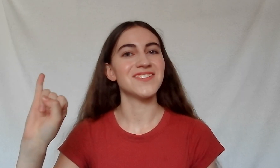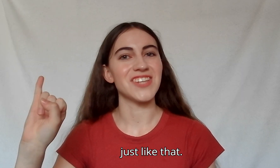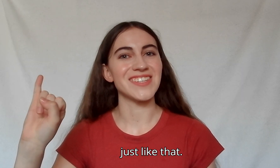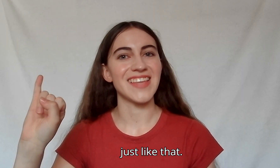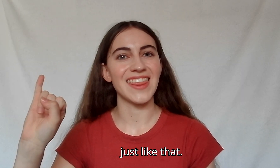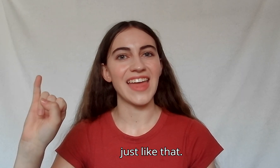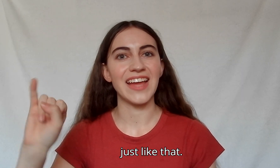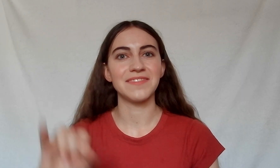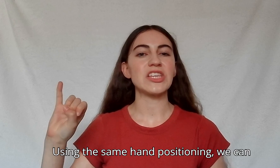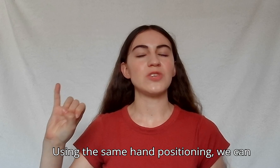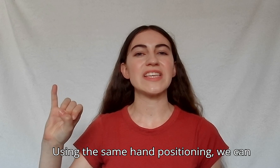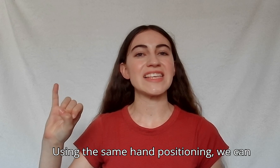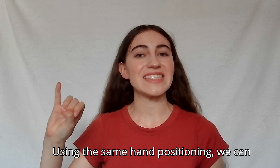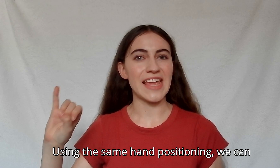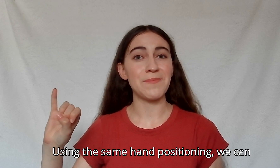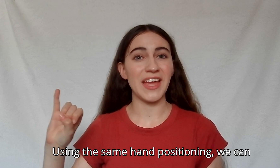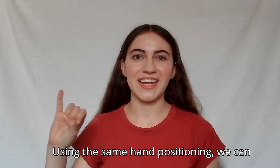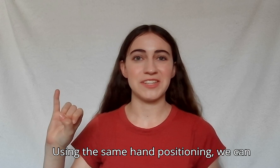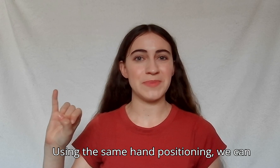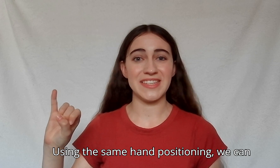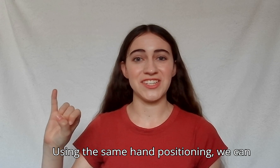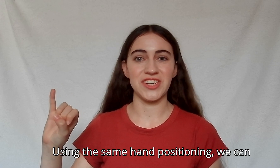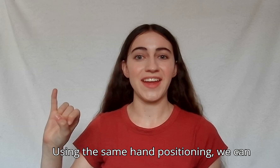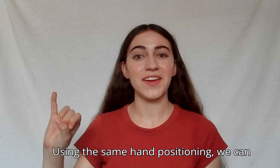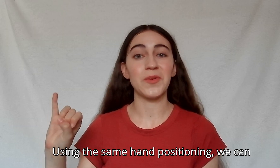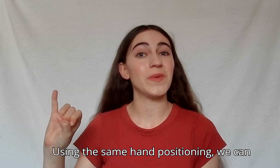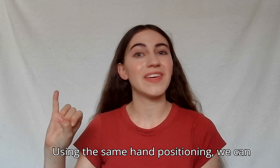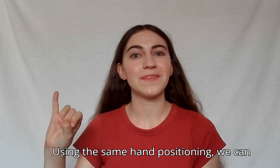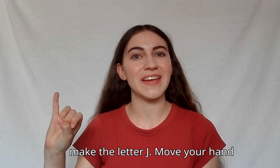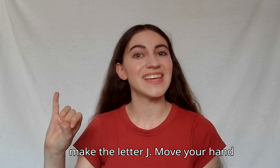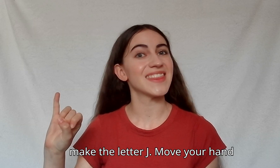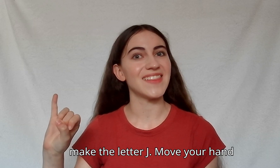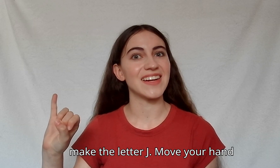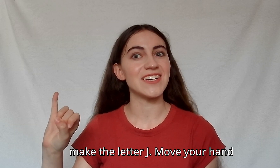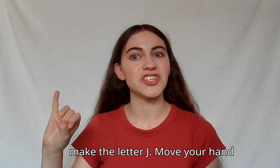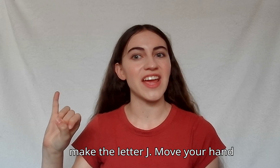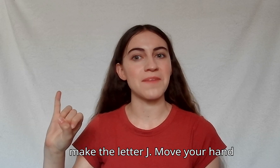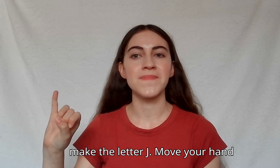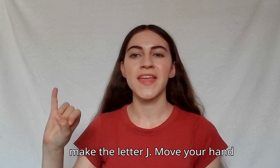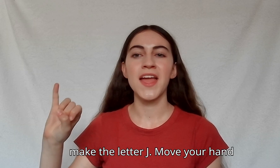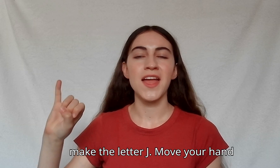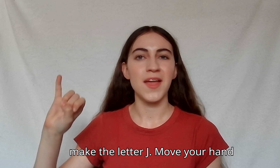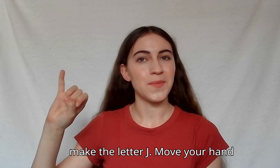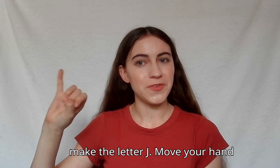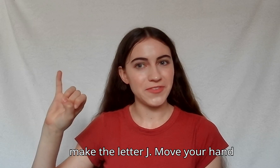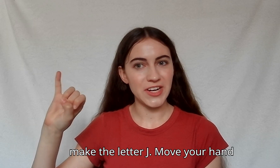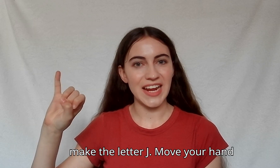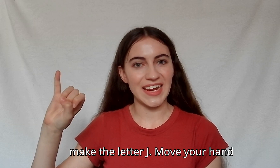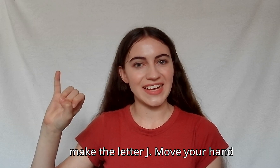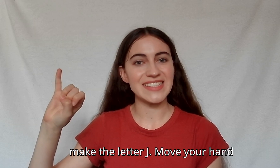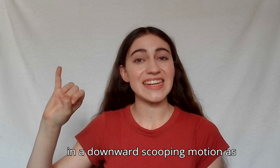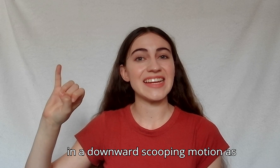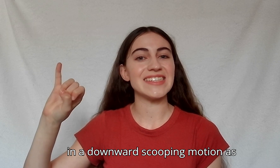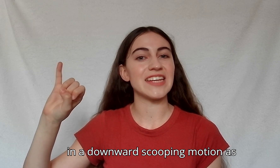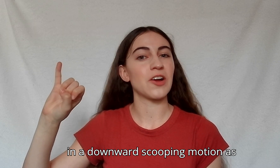Just like that. Using the same hand positioning, we can make the letter J. Move your hand in a